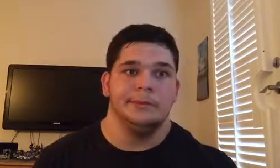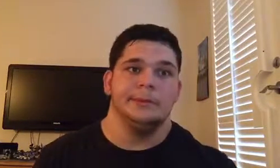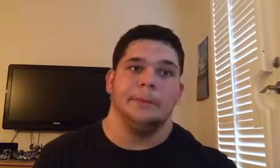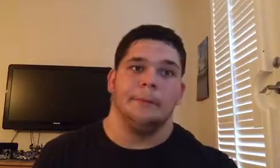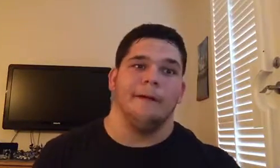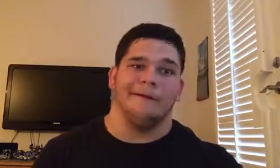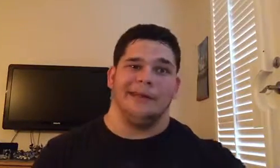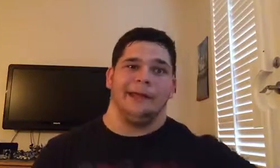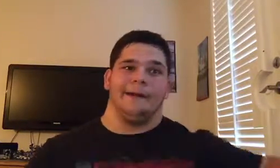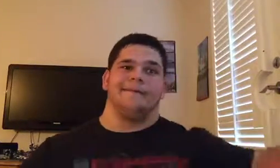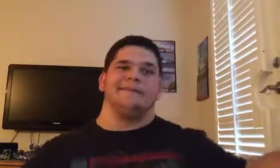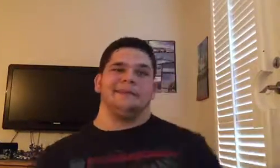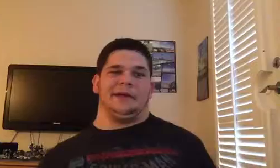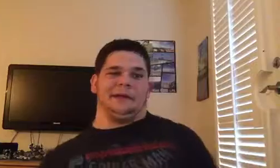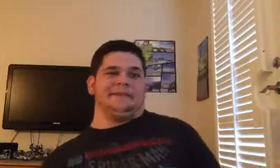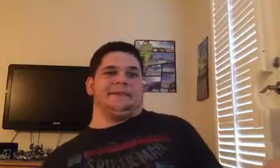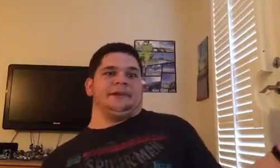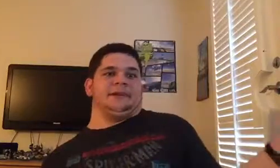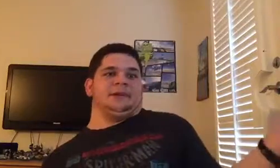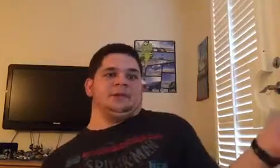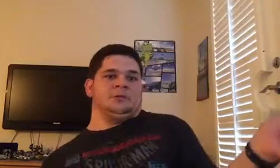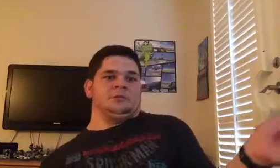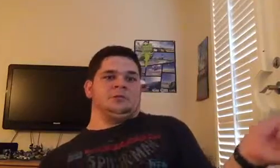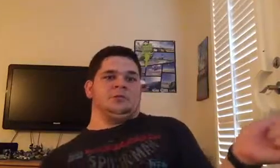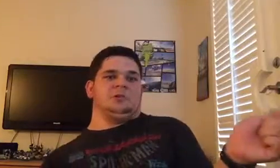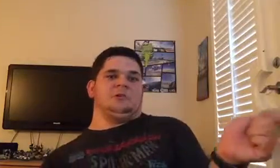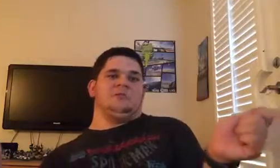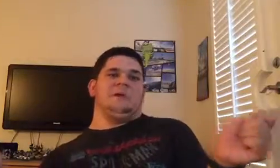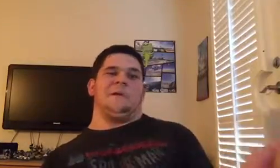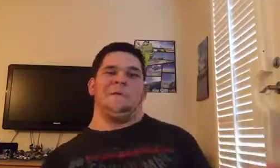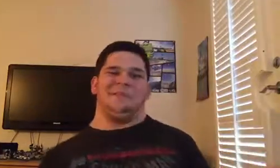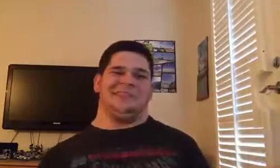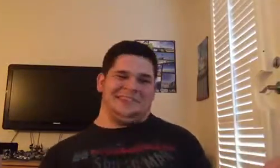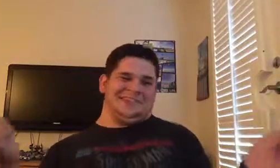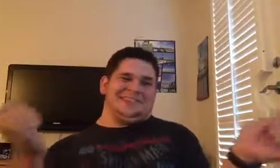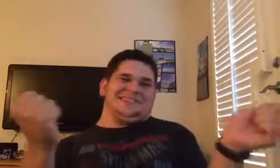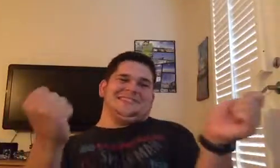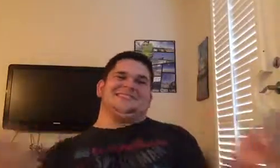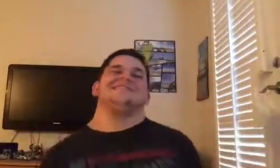the boat he held together with his two webs.